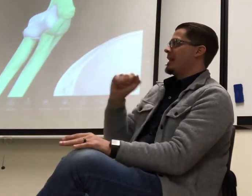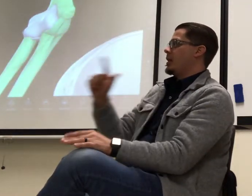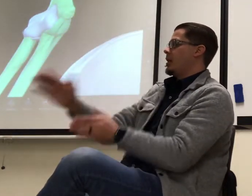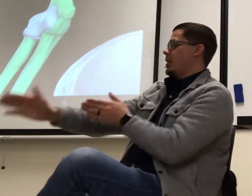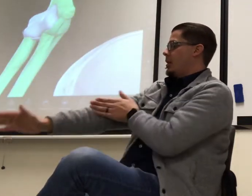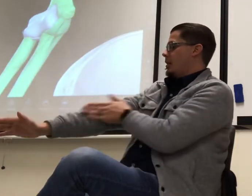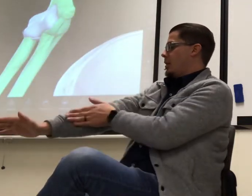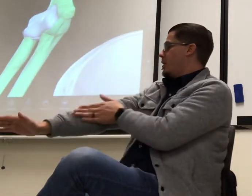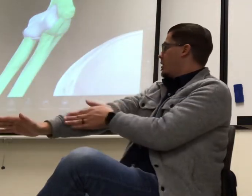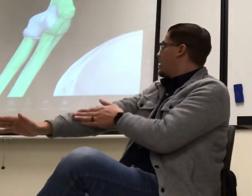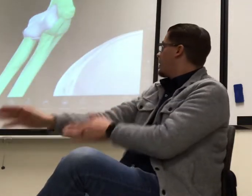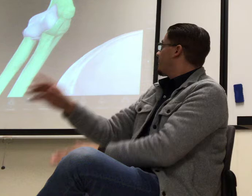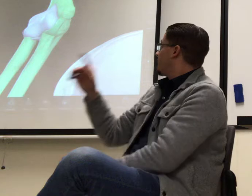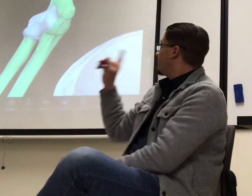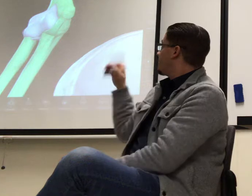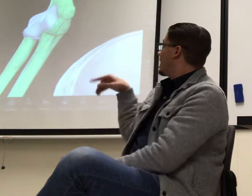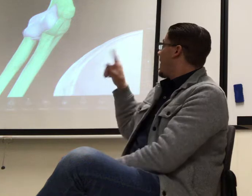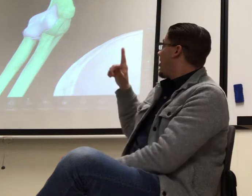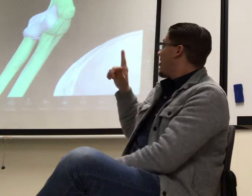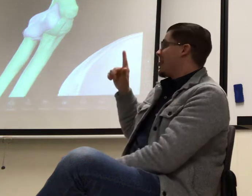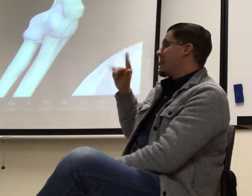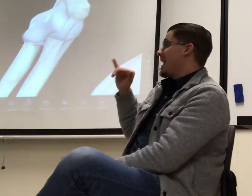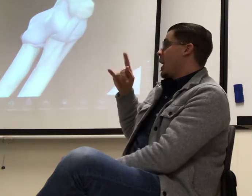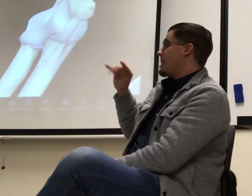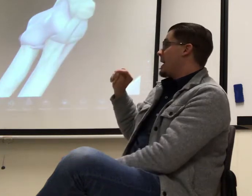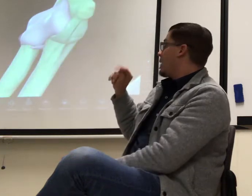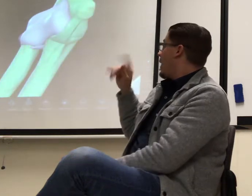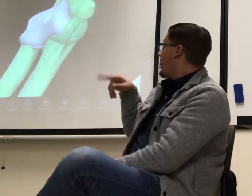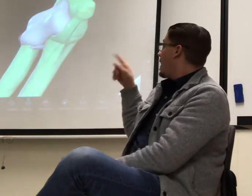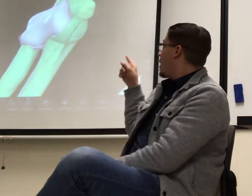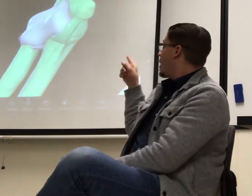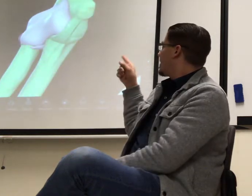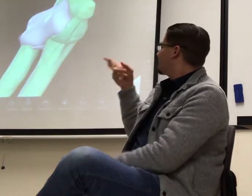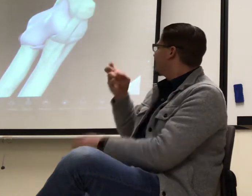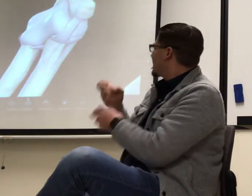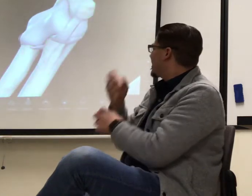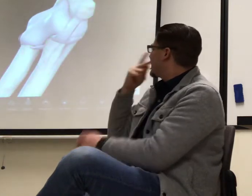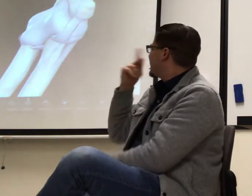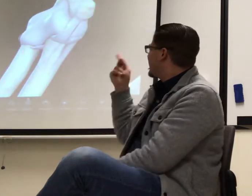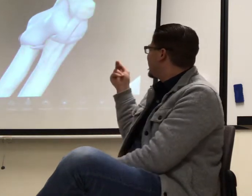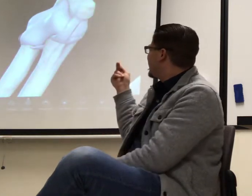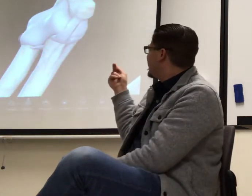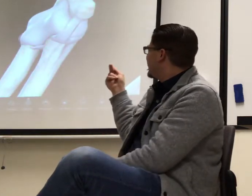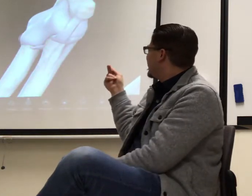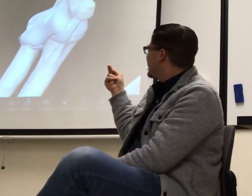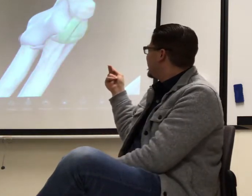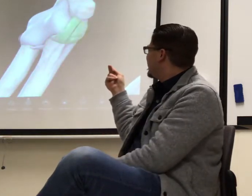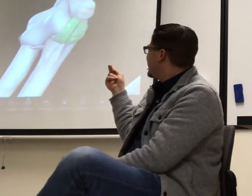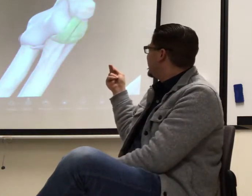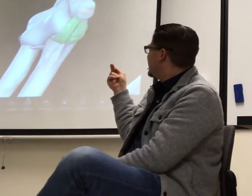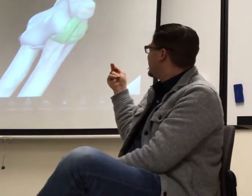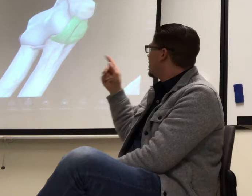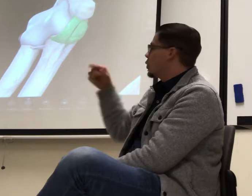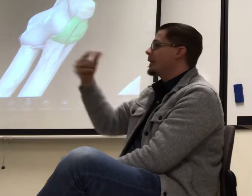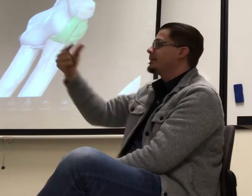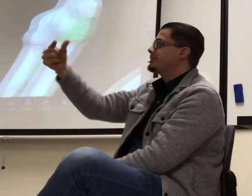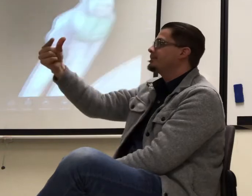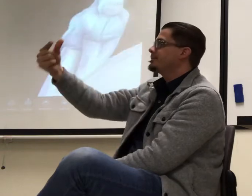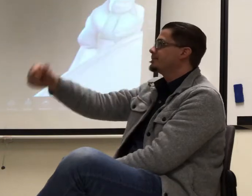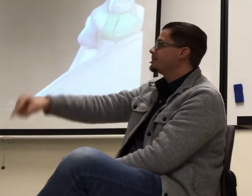there, oh, it's hard to see. Let me get that off. There we go. Highlight it in